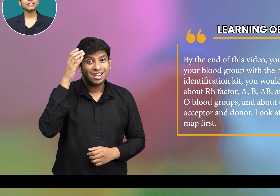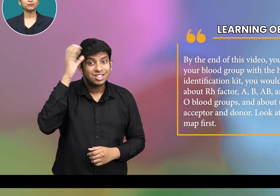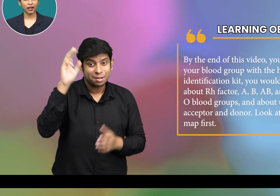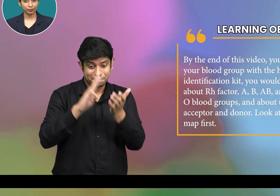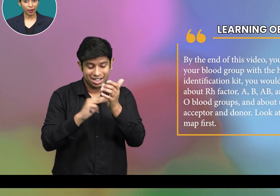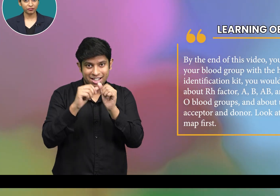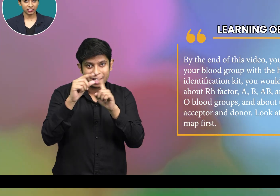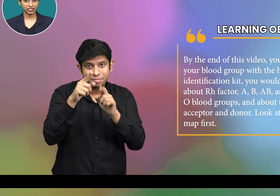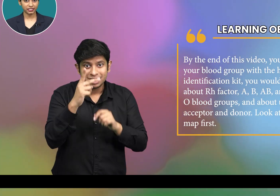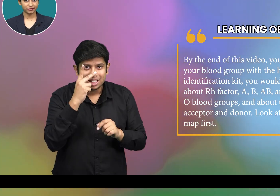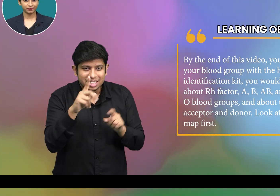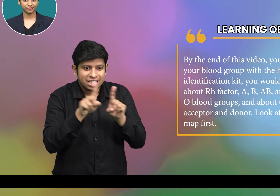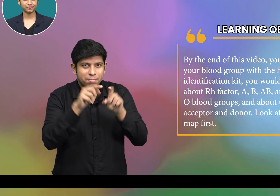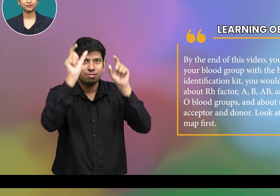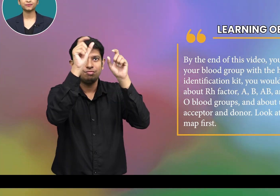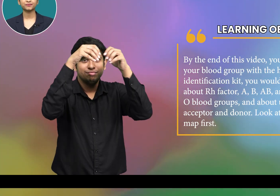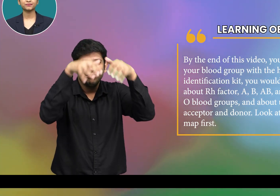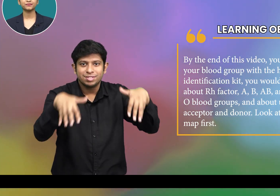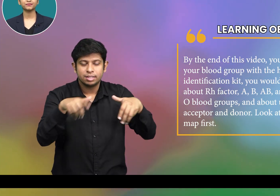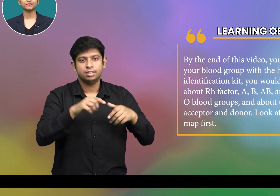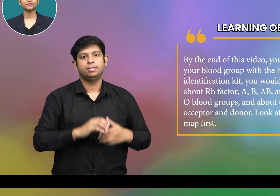Look at this mind map first.